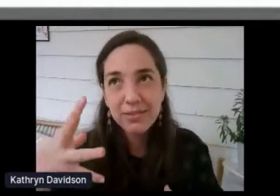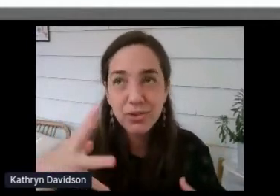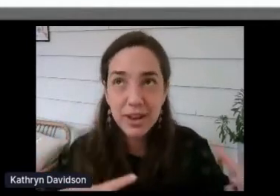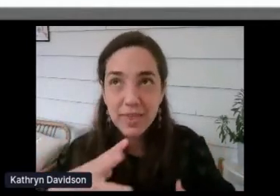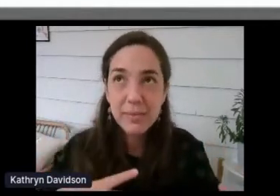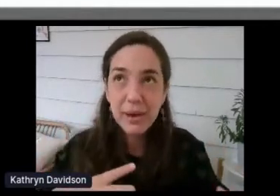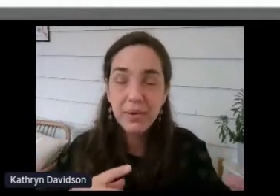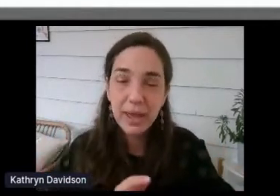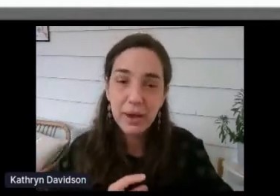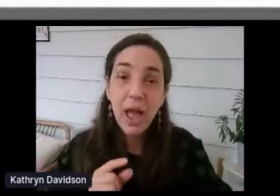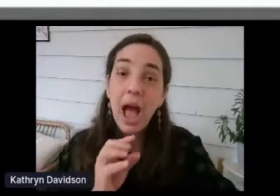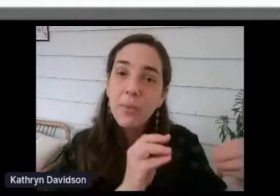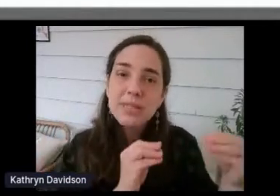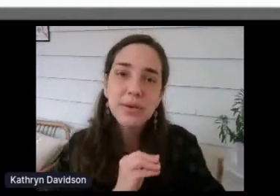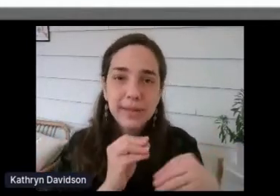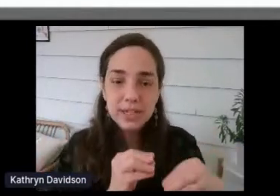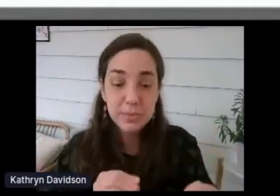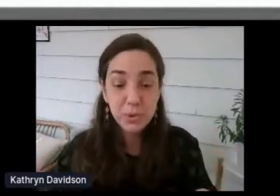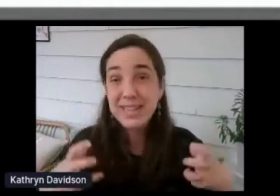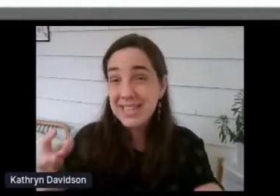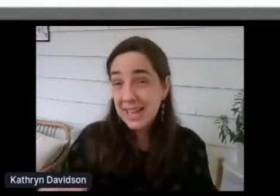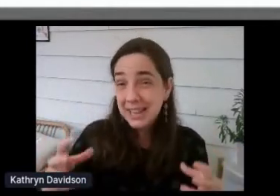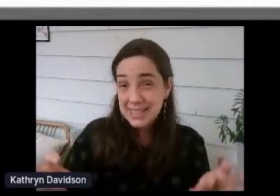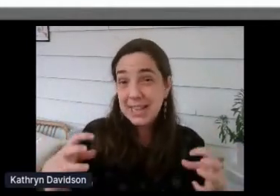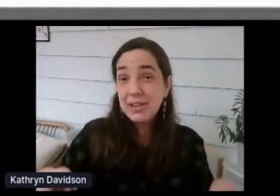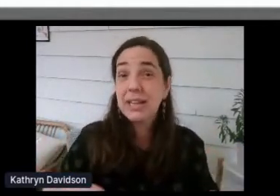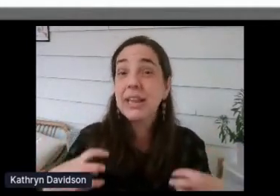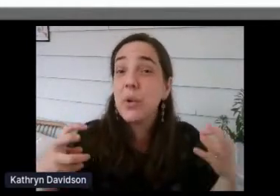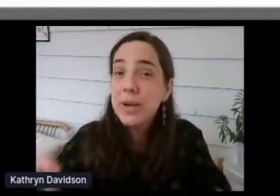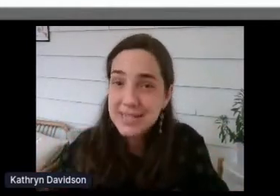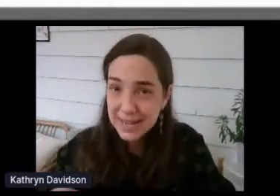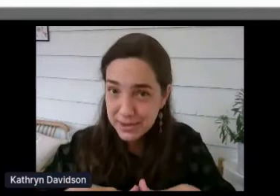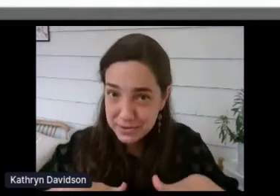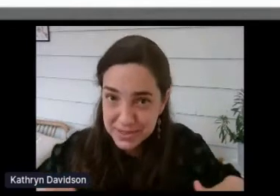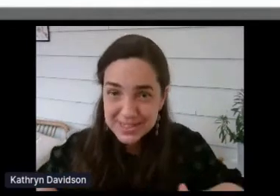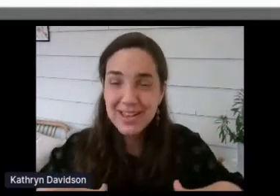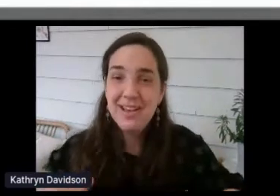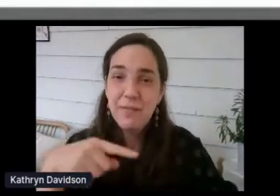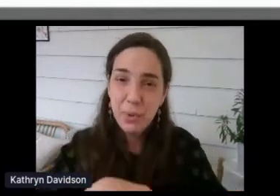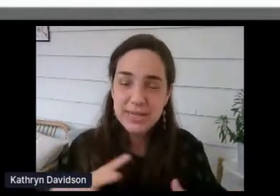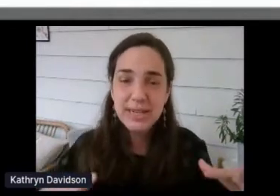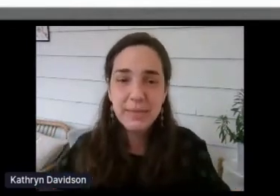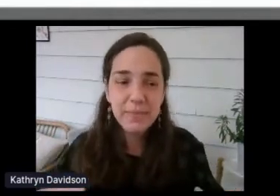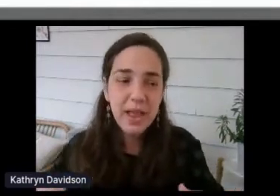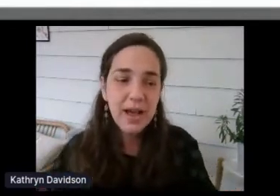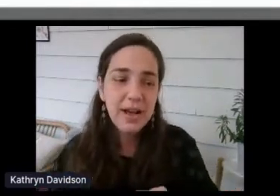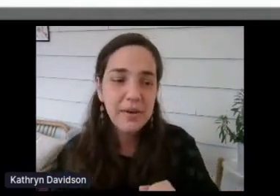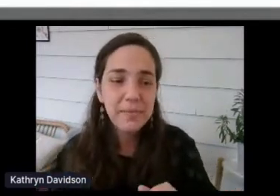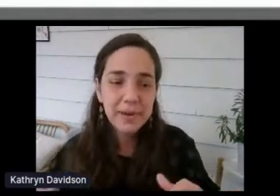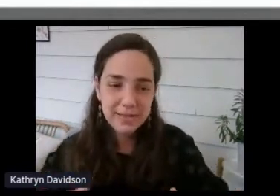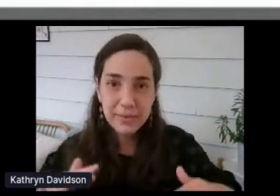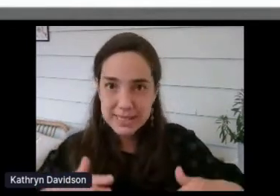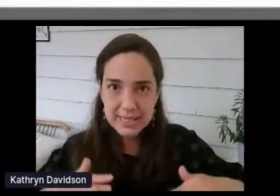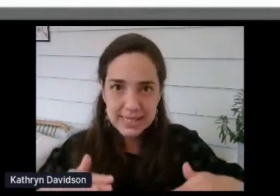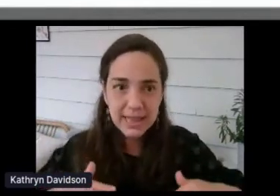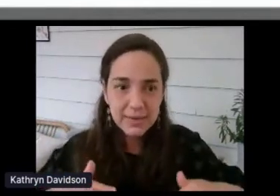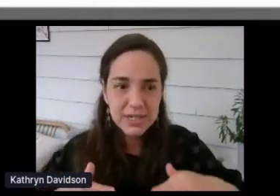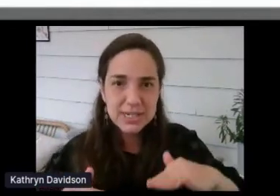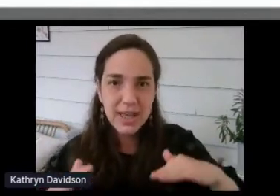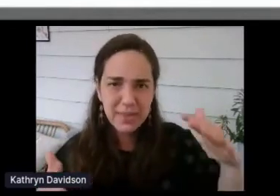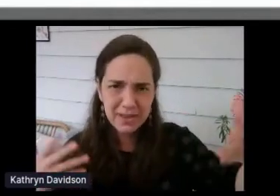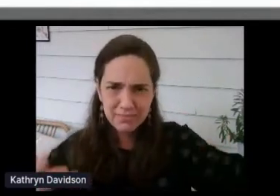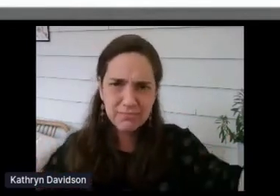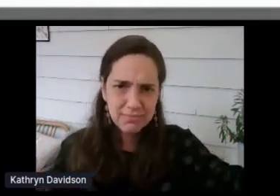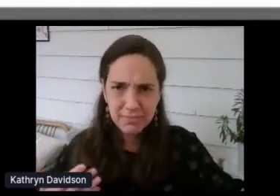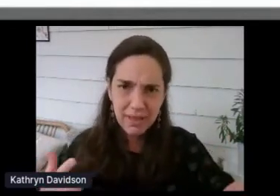interesting to try to think about, okay, what's the relation between this clearly linguistic use of pointing that we see in sign